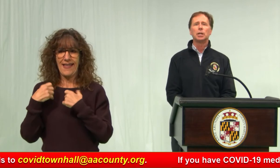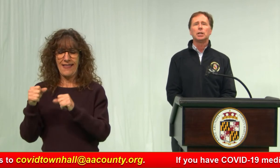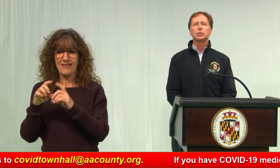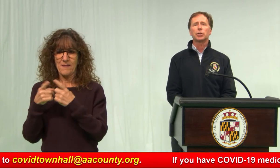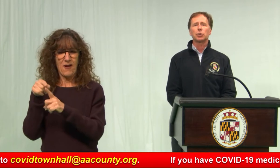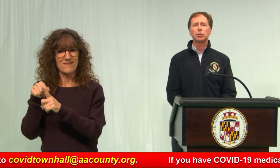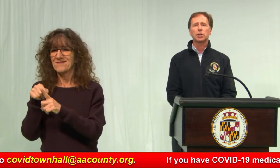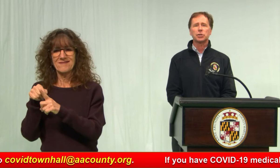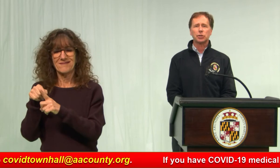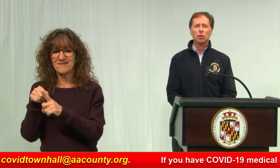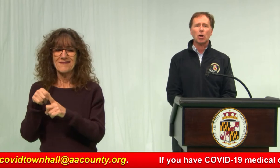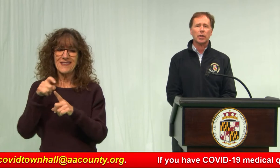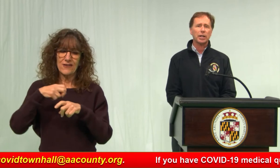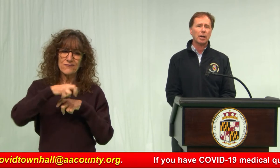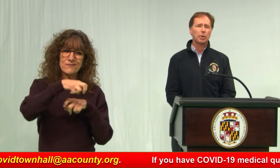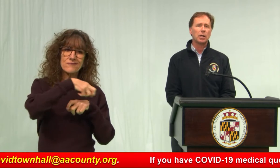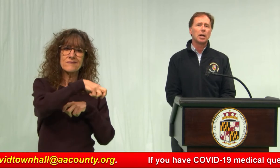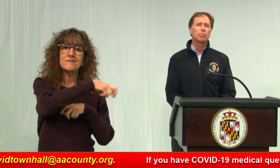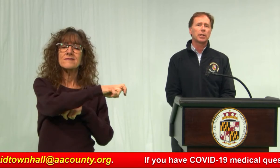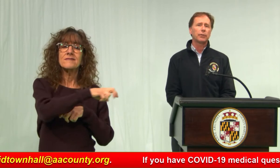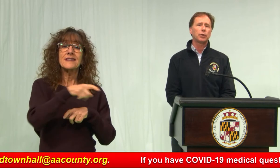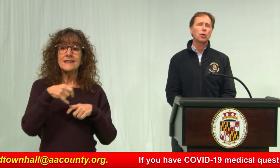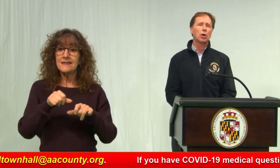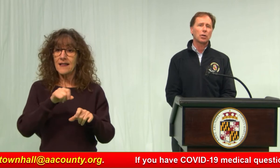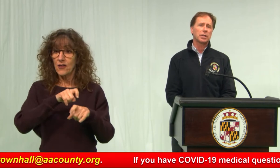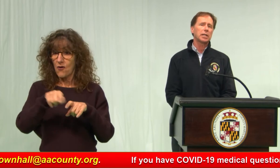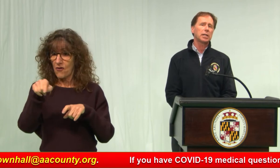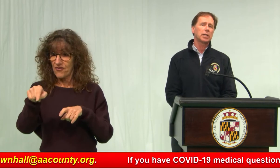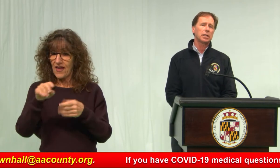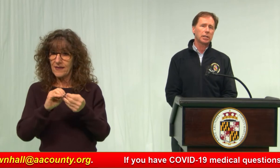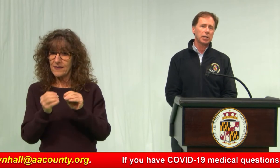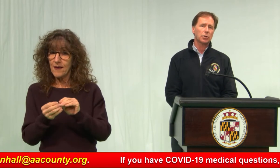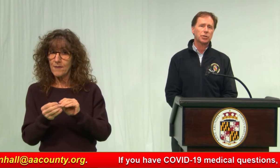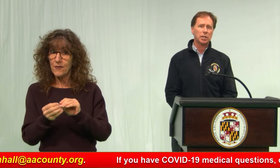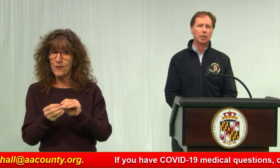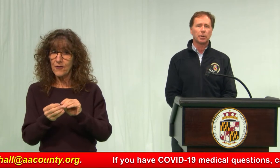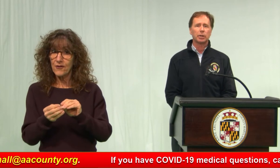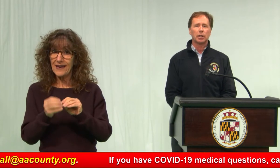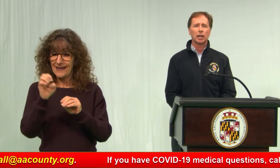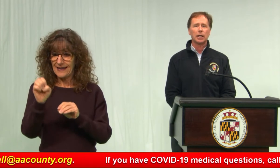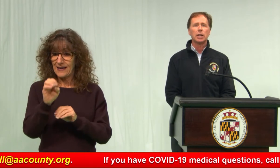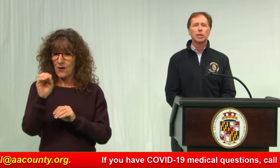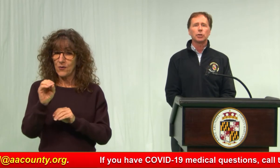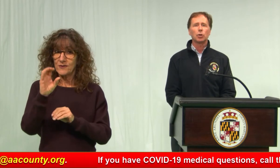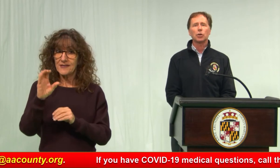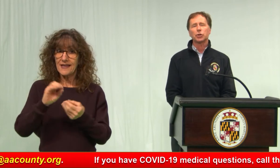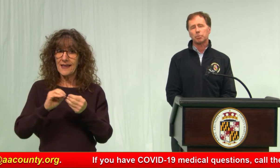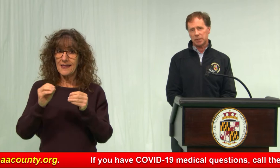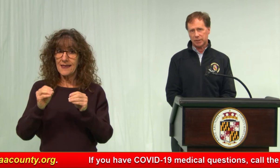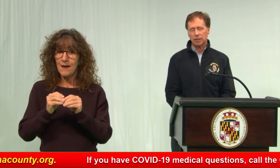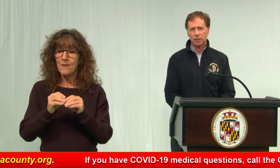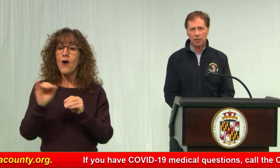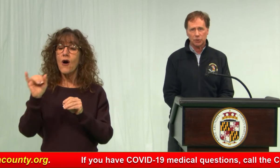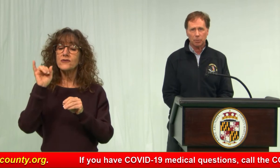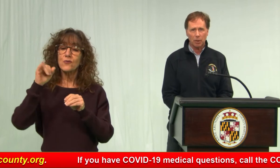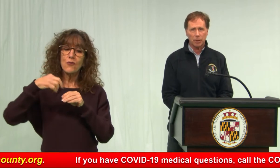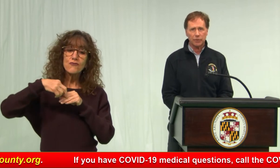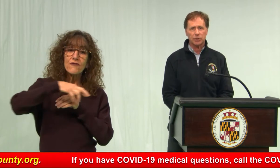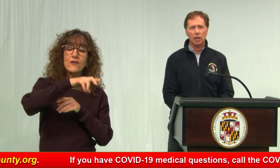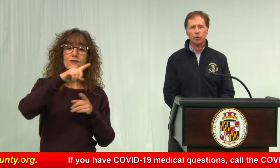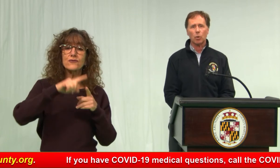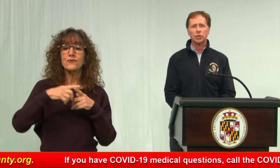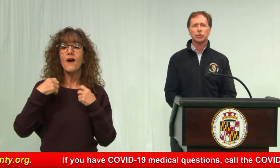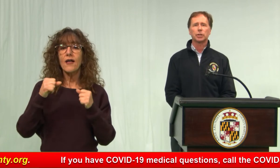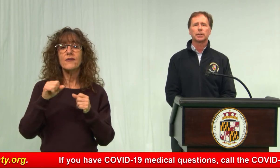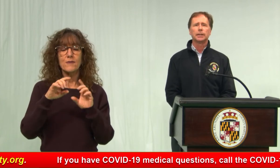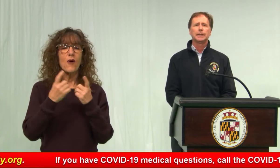do. So you can still call that number, but if you call the EOC number, you'll also be sent to the health department if